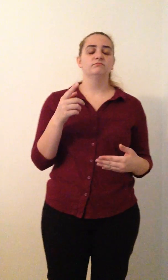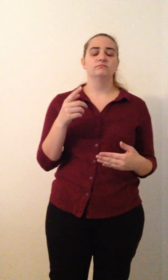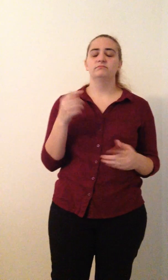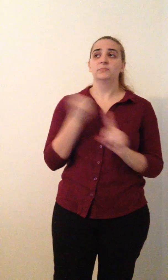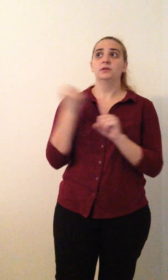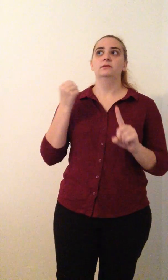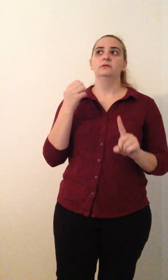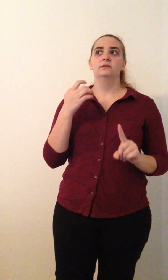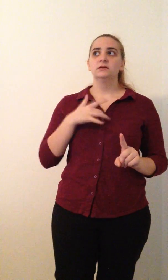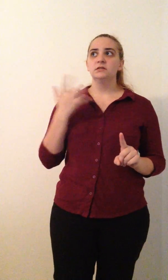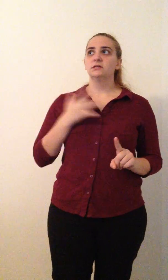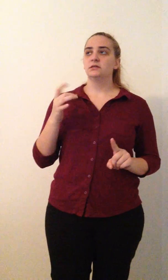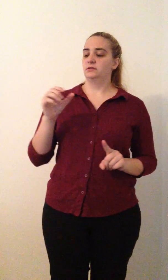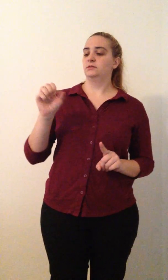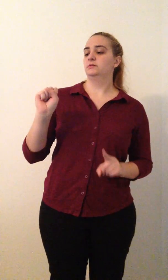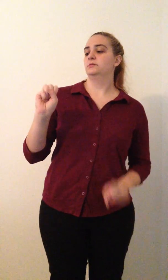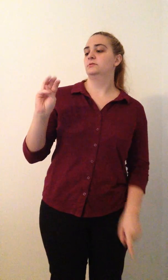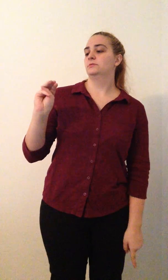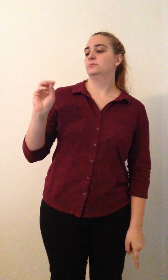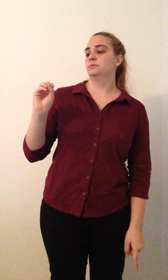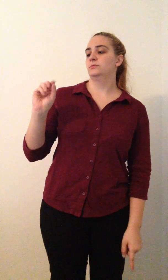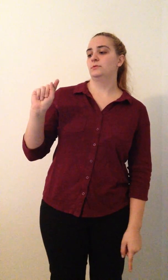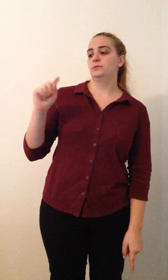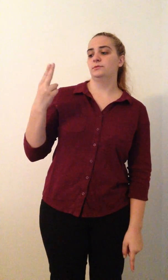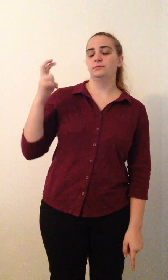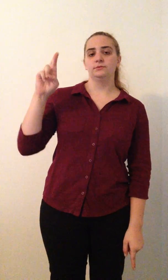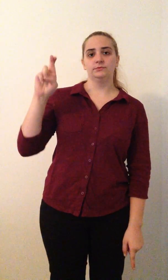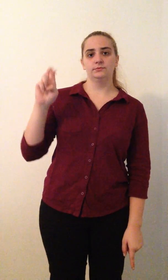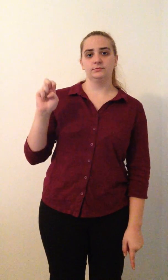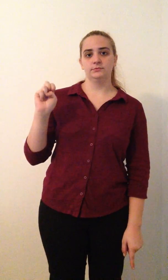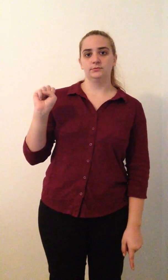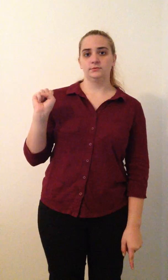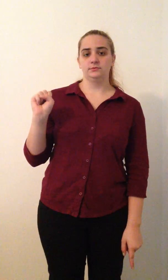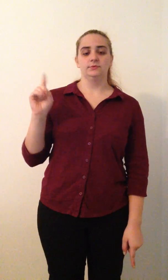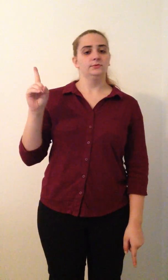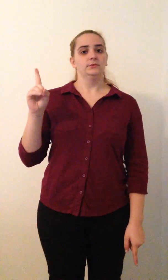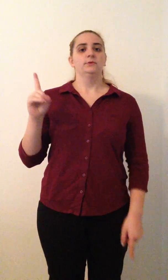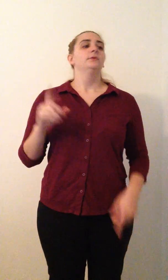the elephant in the room, and they just want to act like it's not even there.